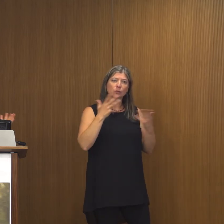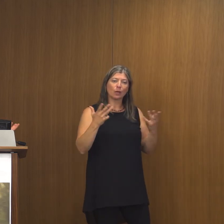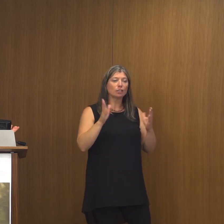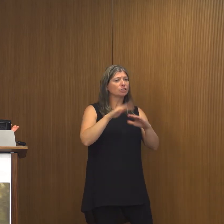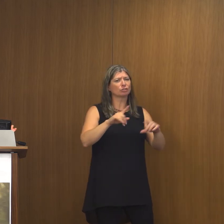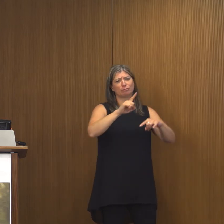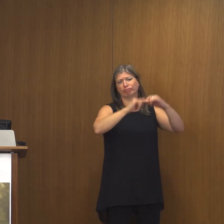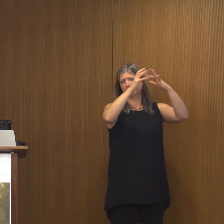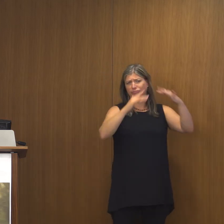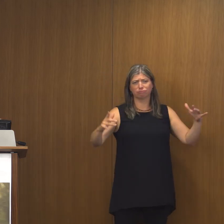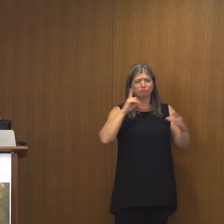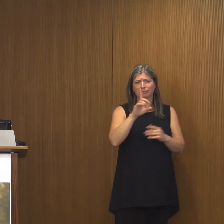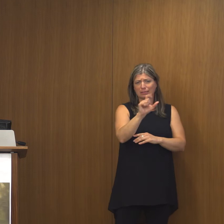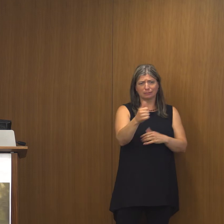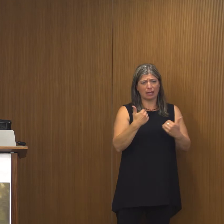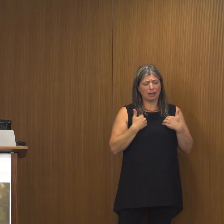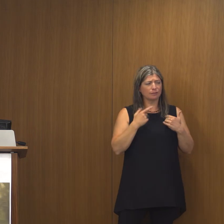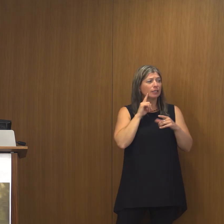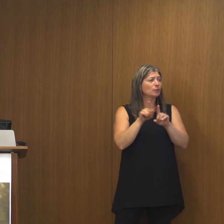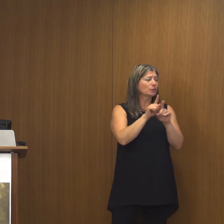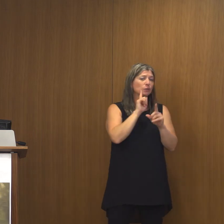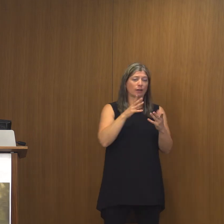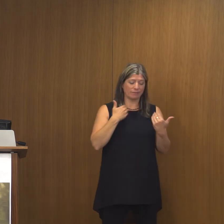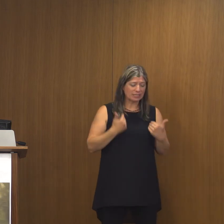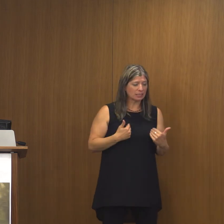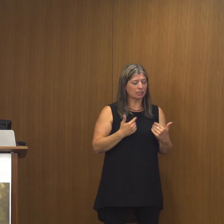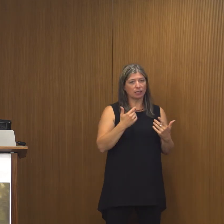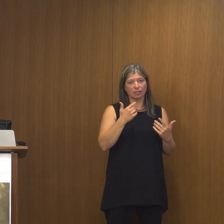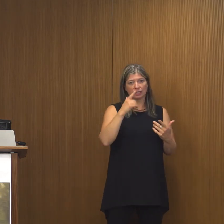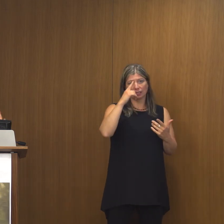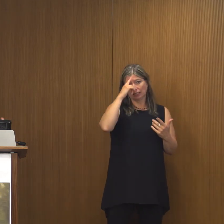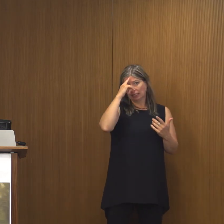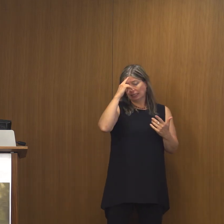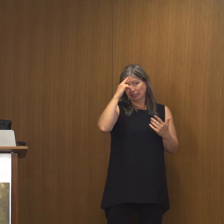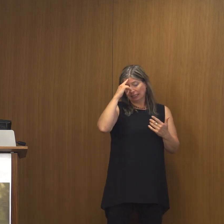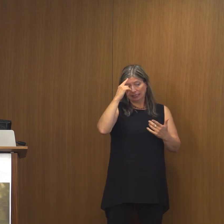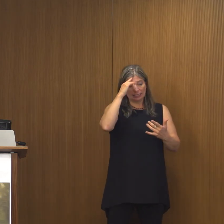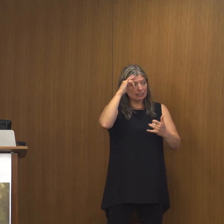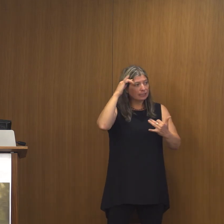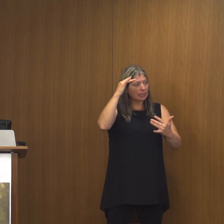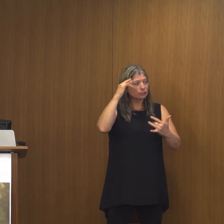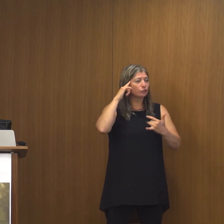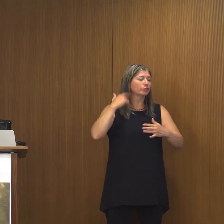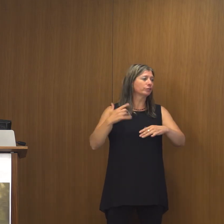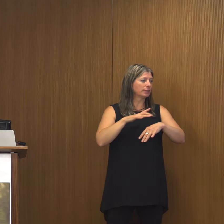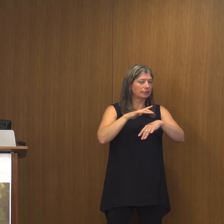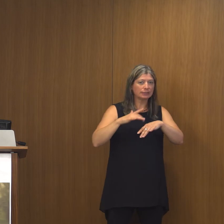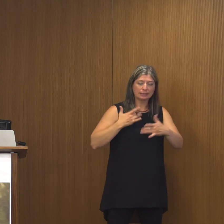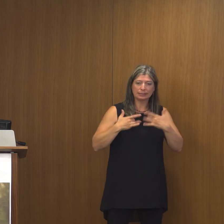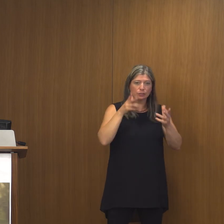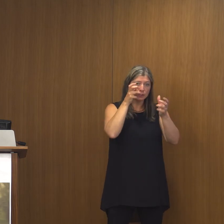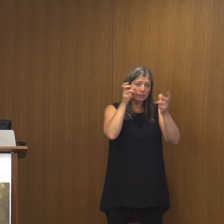with a variety of disabilities, including physical, intellectual, sensory impairments as well.